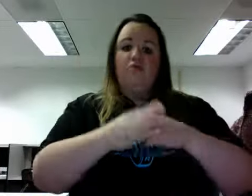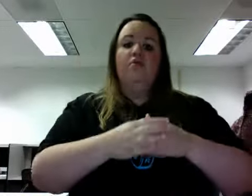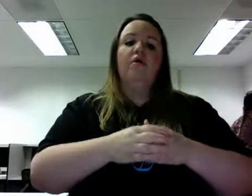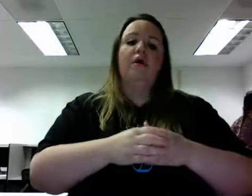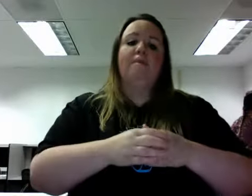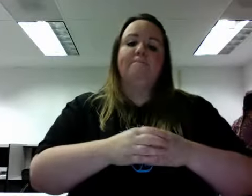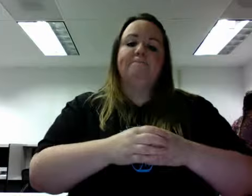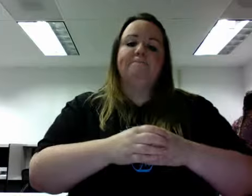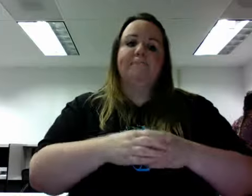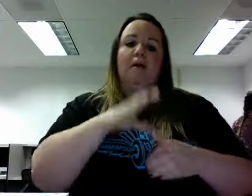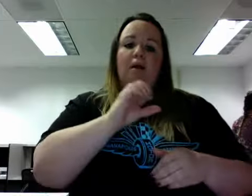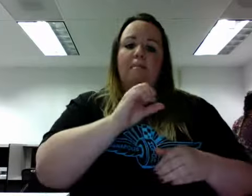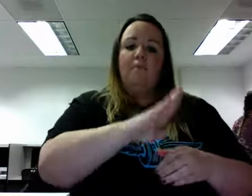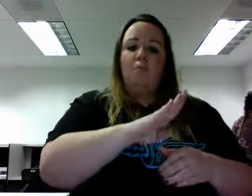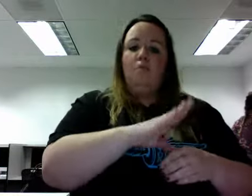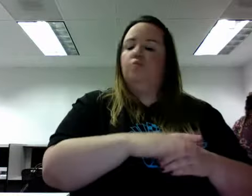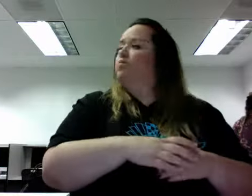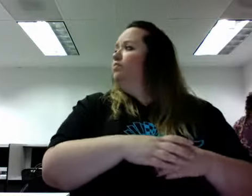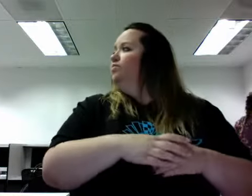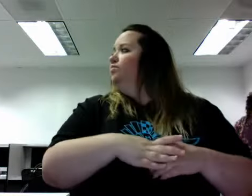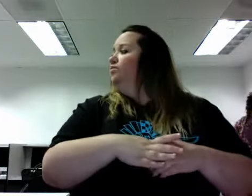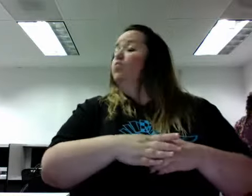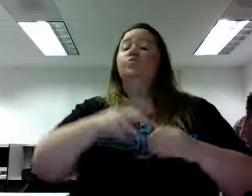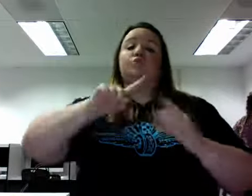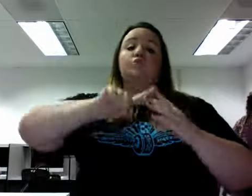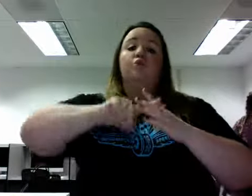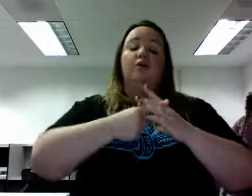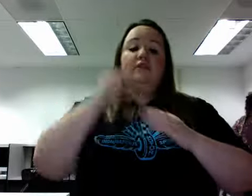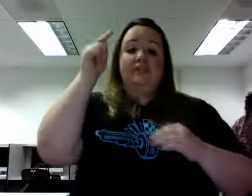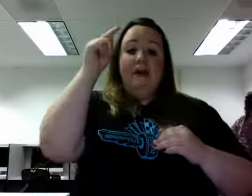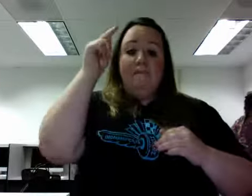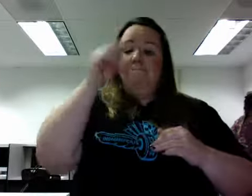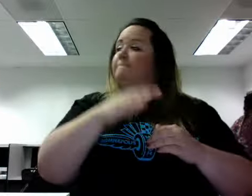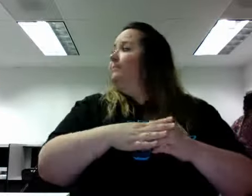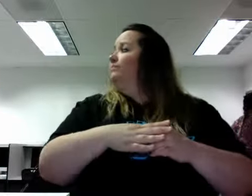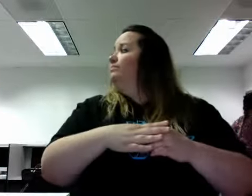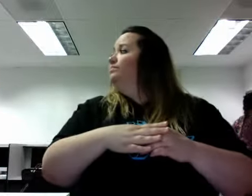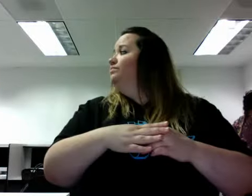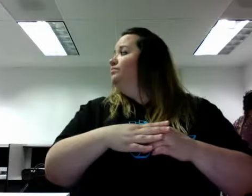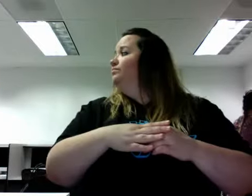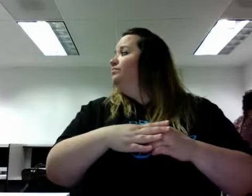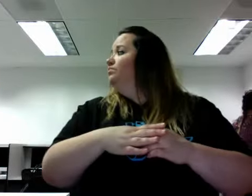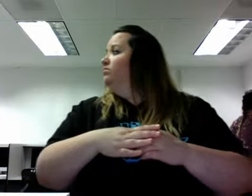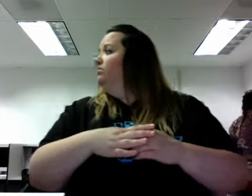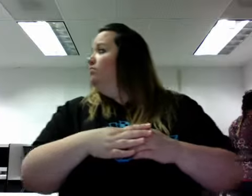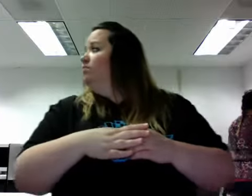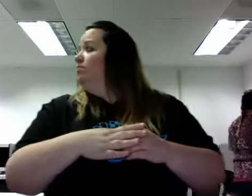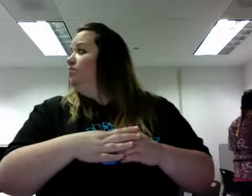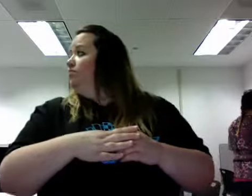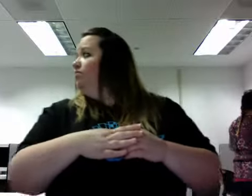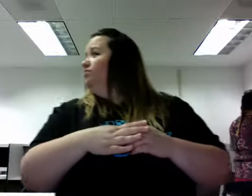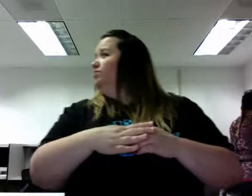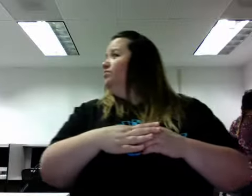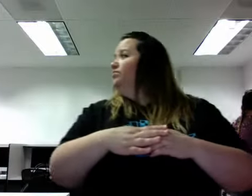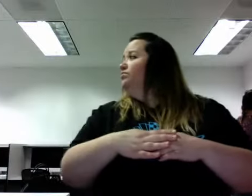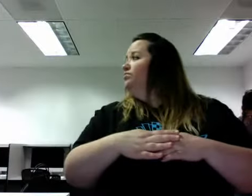Let's start at the very top here. There's the end of the bone right here, the very cap of the bone. You know, where all the big structure, where all